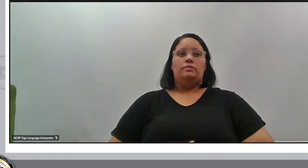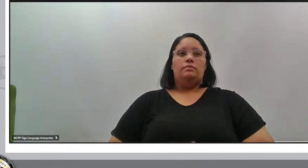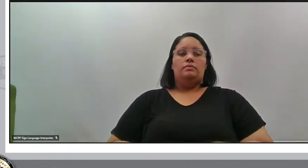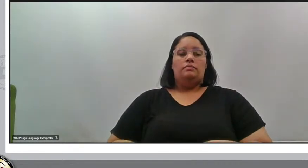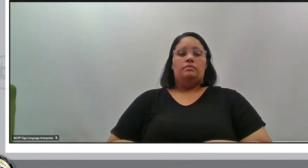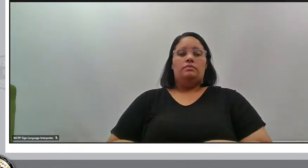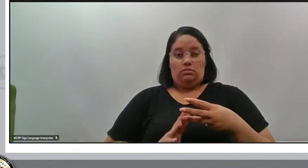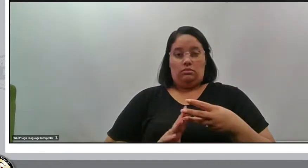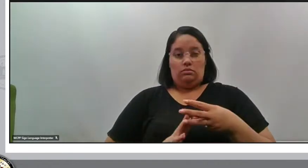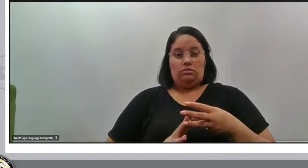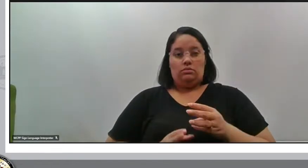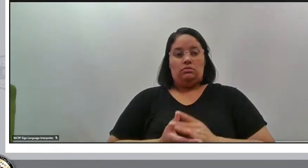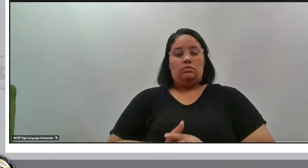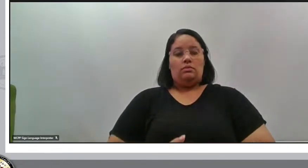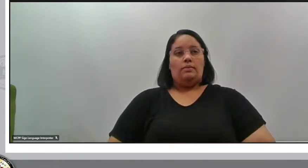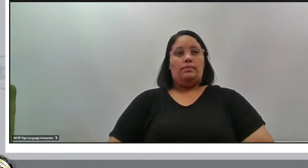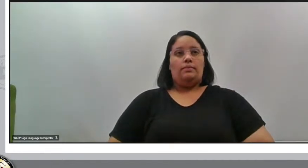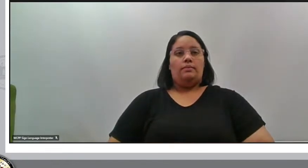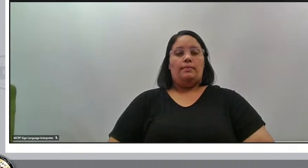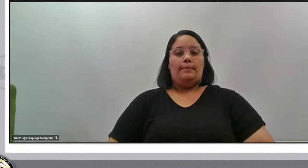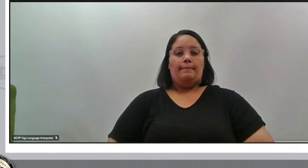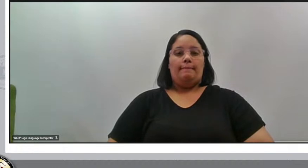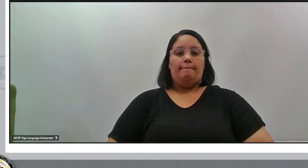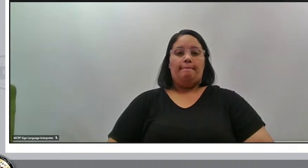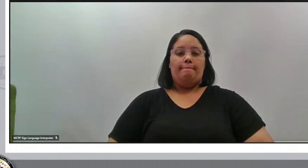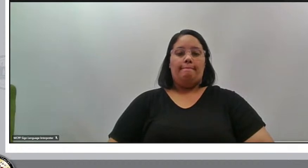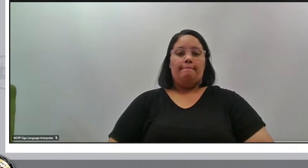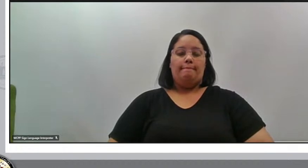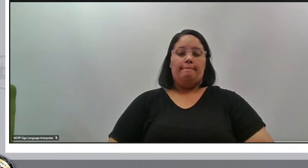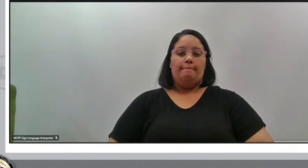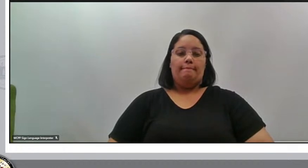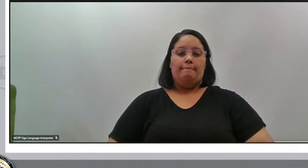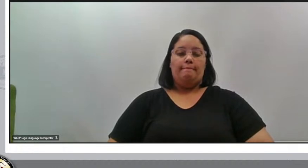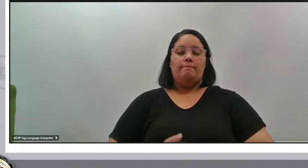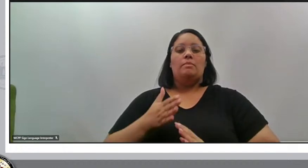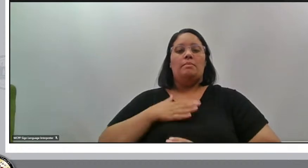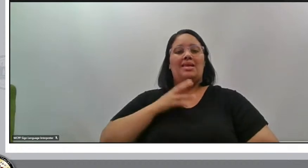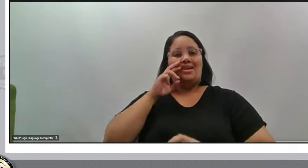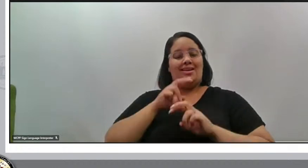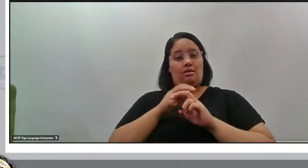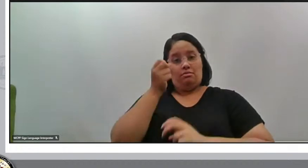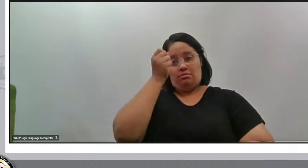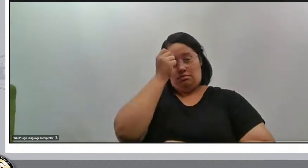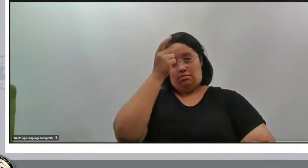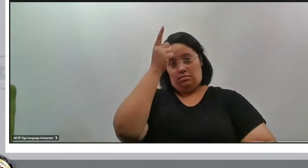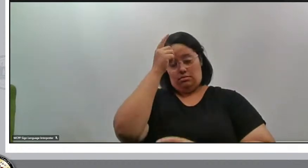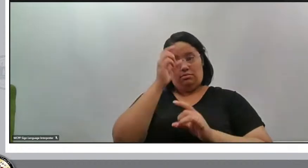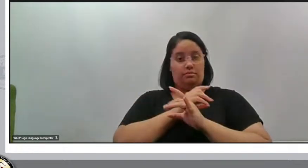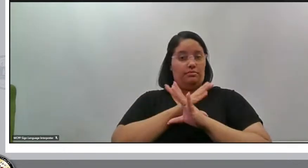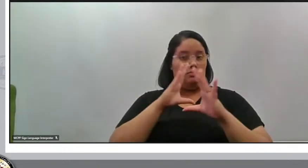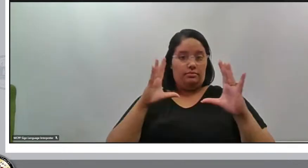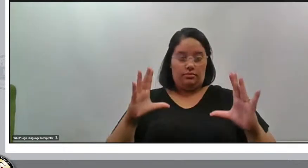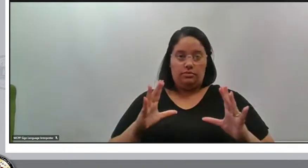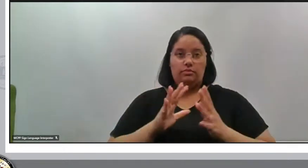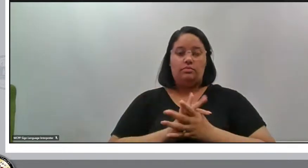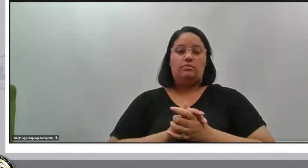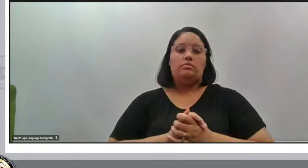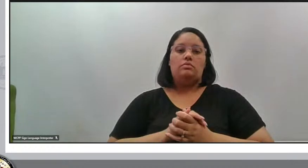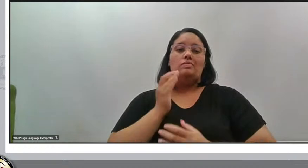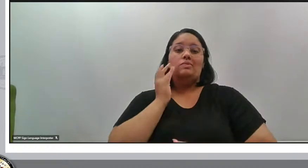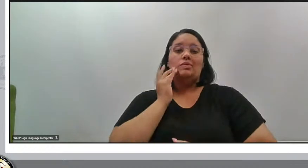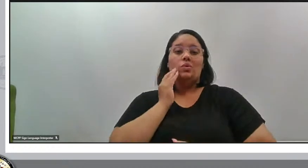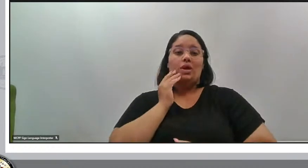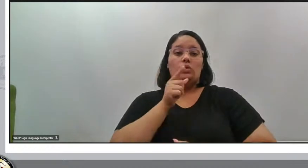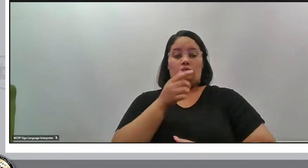Three, I want to get an understanding also as to as and when a